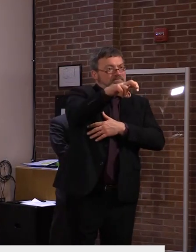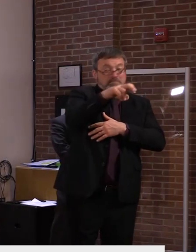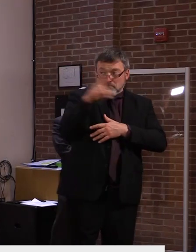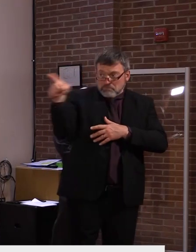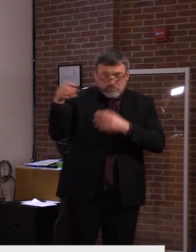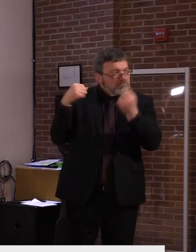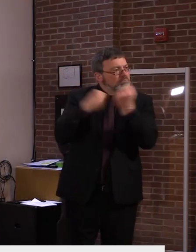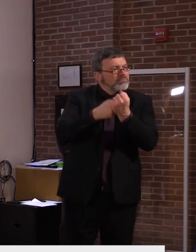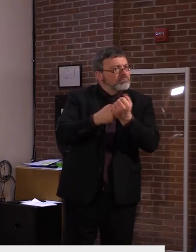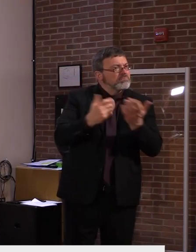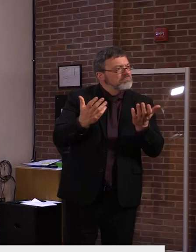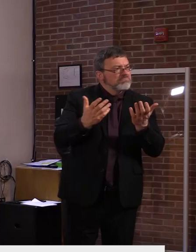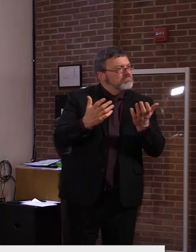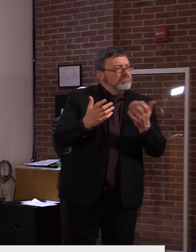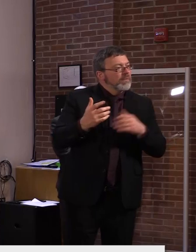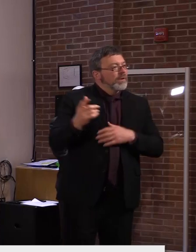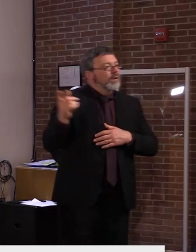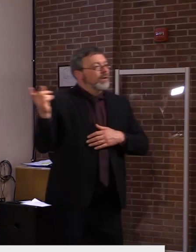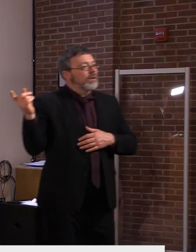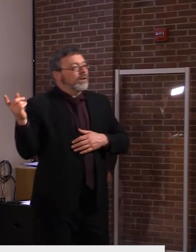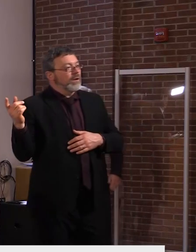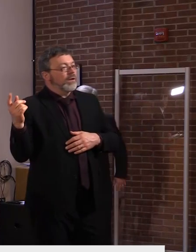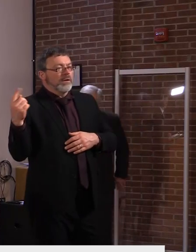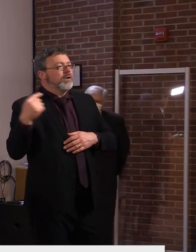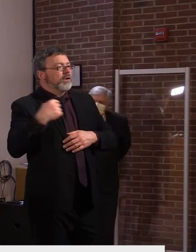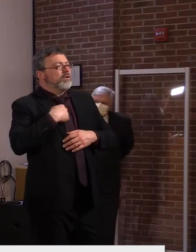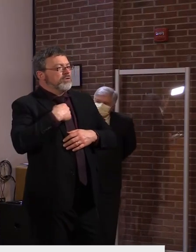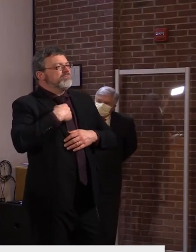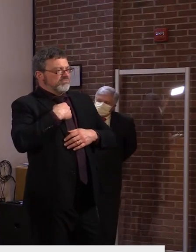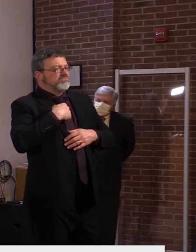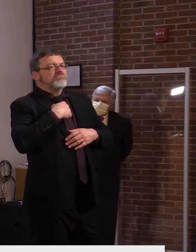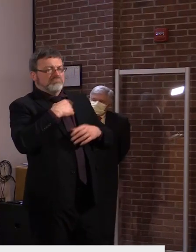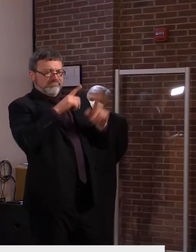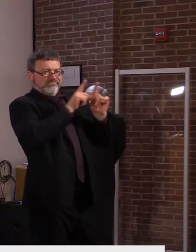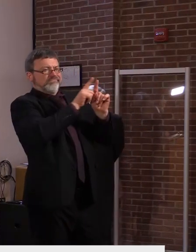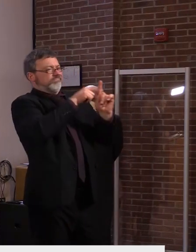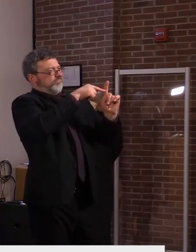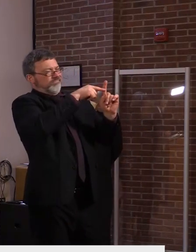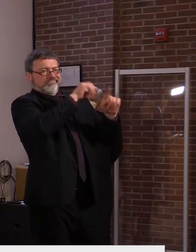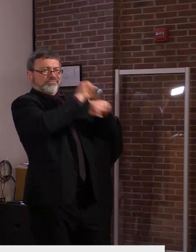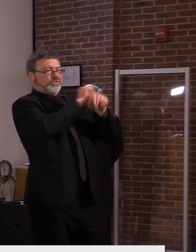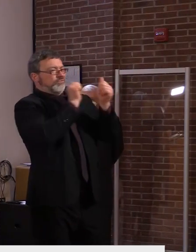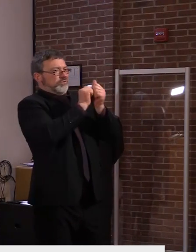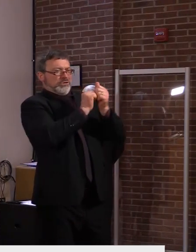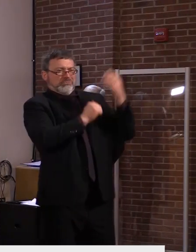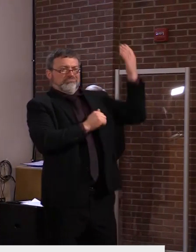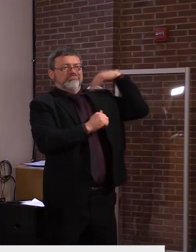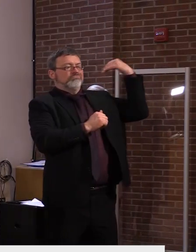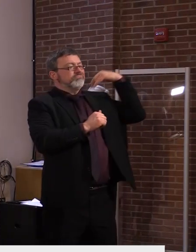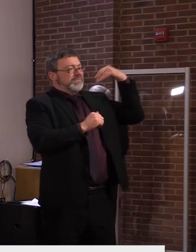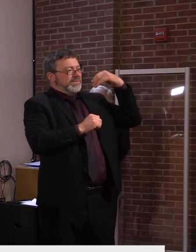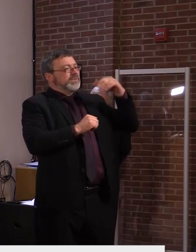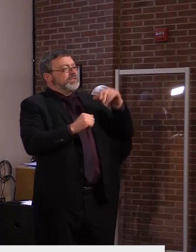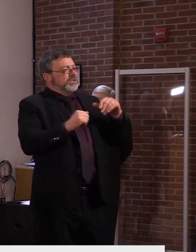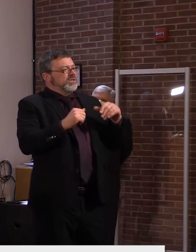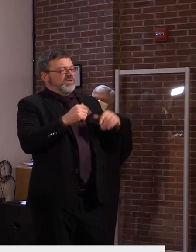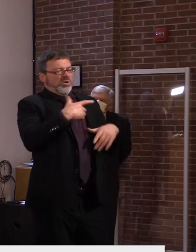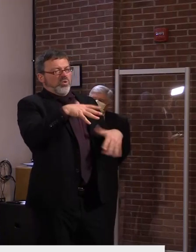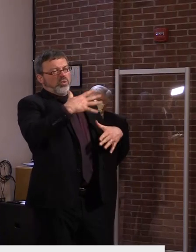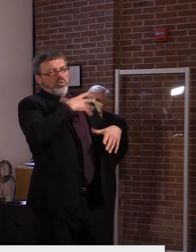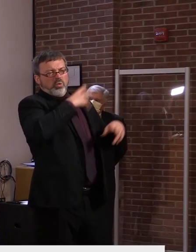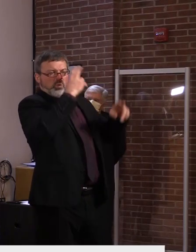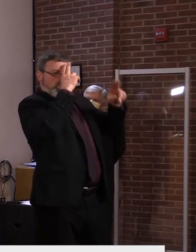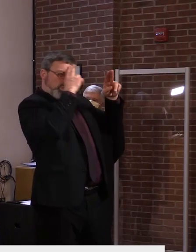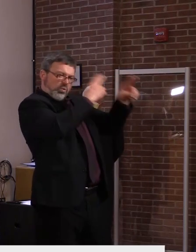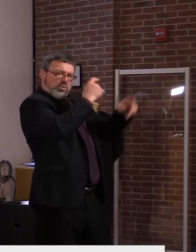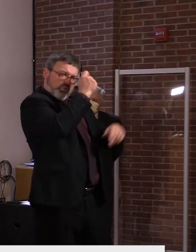Congressman Welch when he was in the Senate. As you know, we served in the Senate together. Have a great deal of respect for him. But